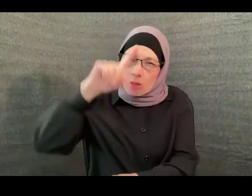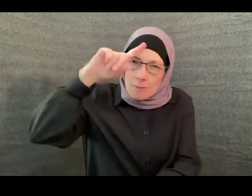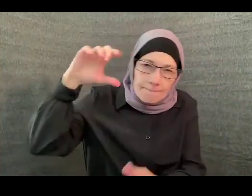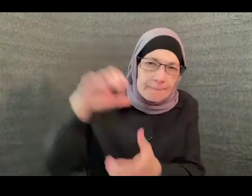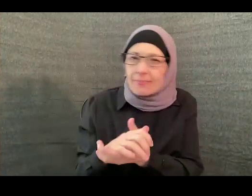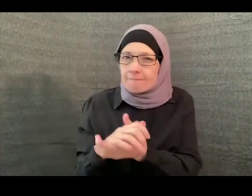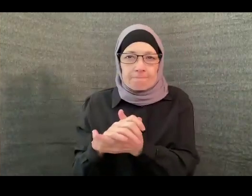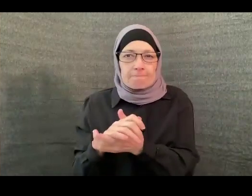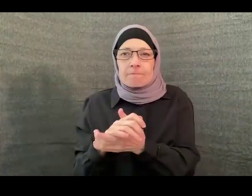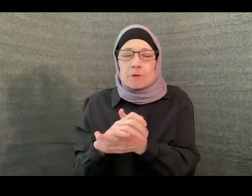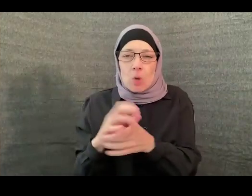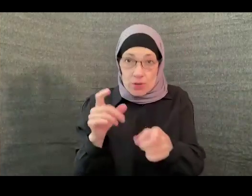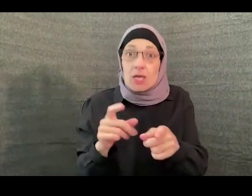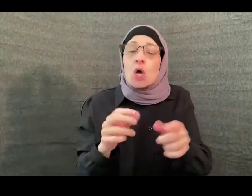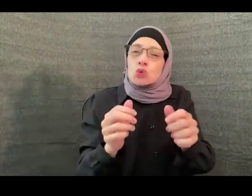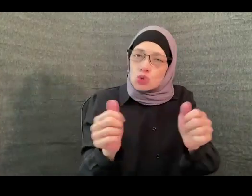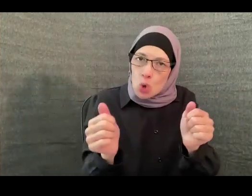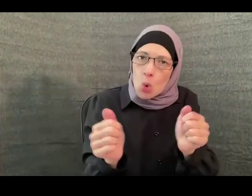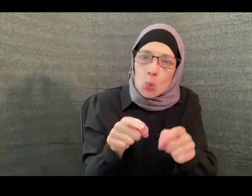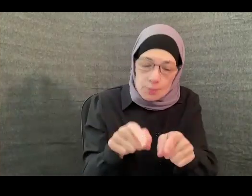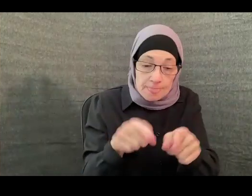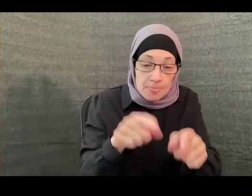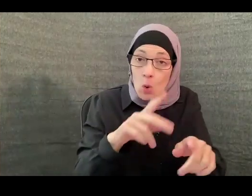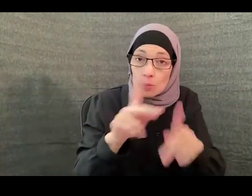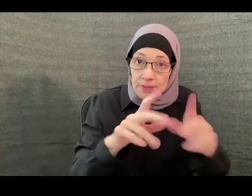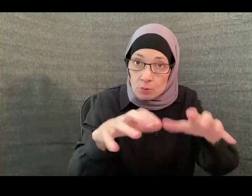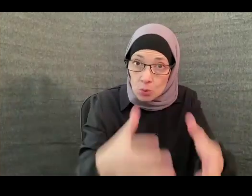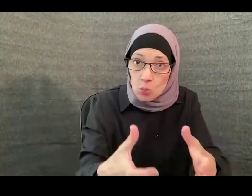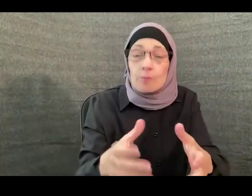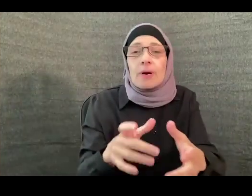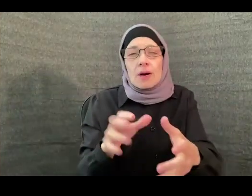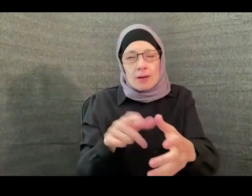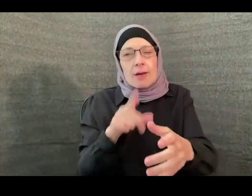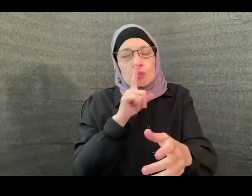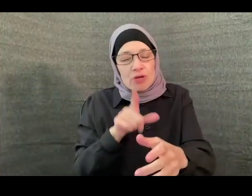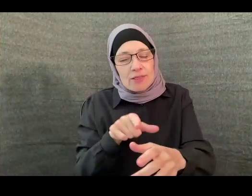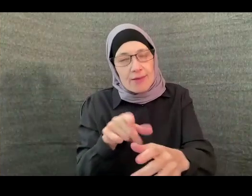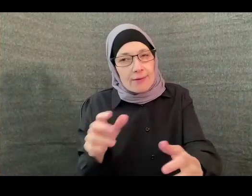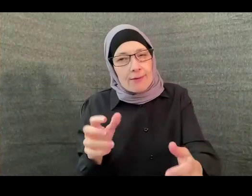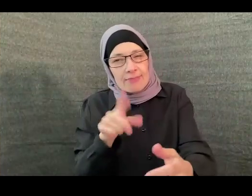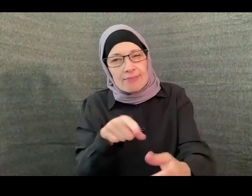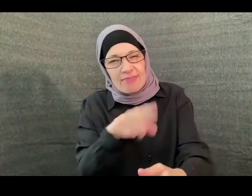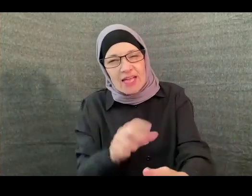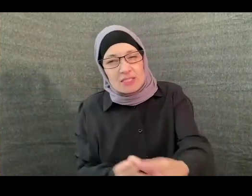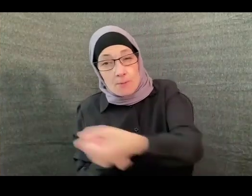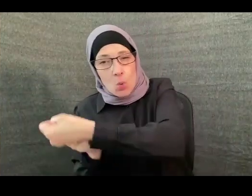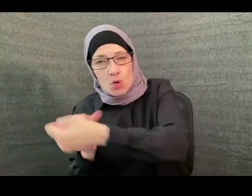believe. With the hypocrites, they are with them by their heart and actions.